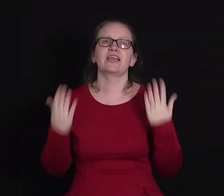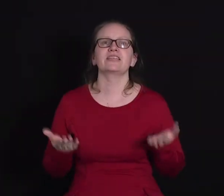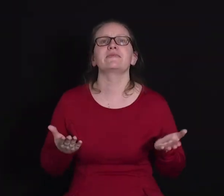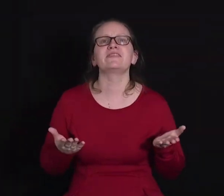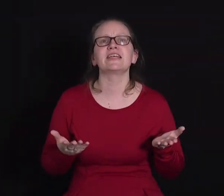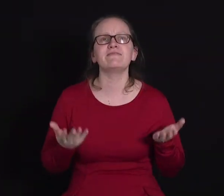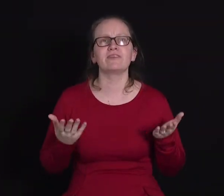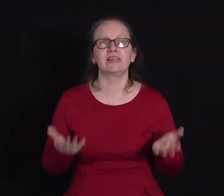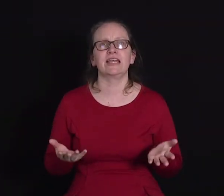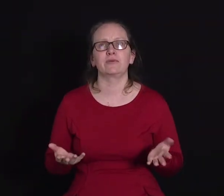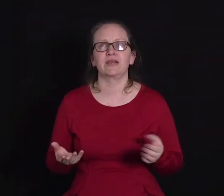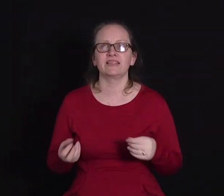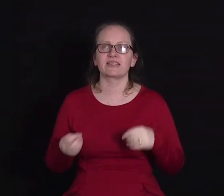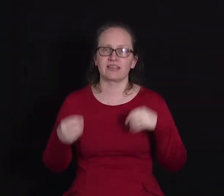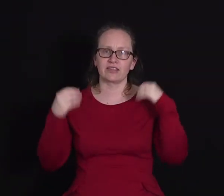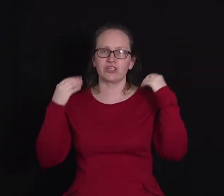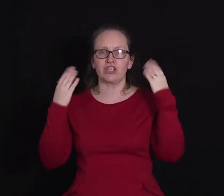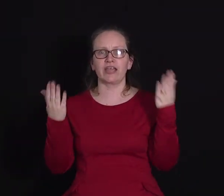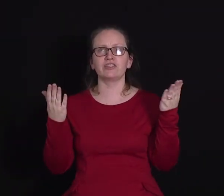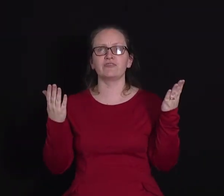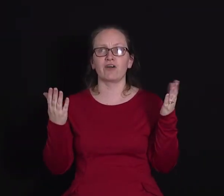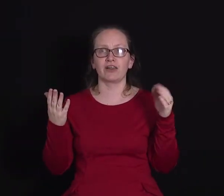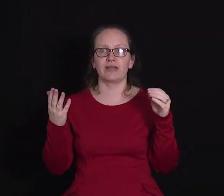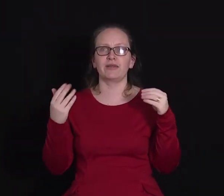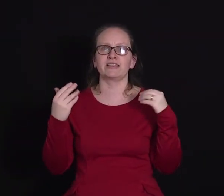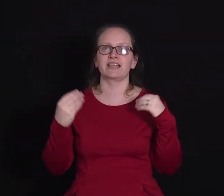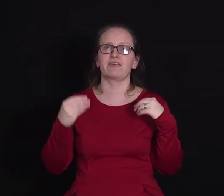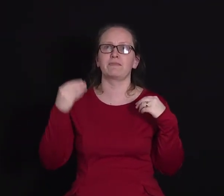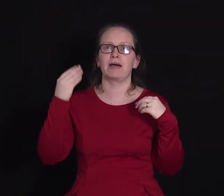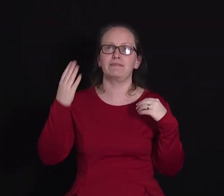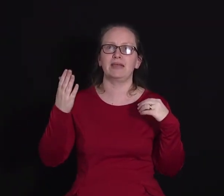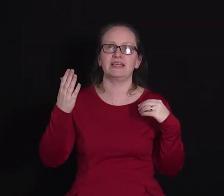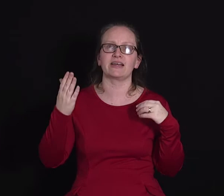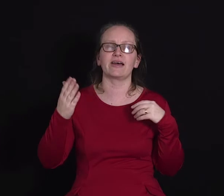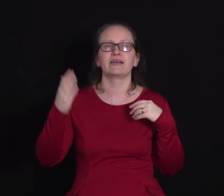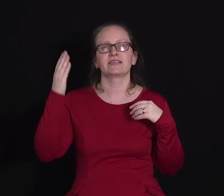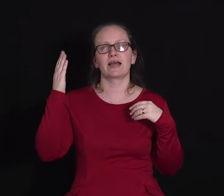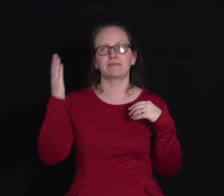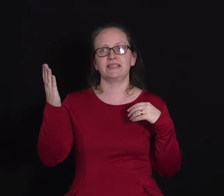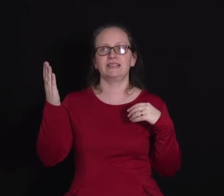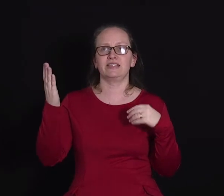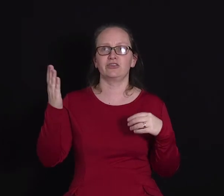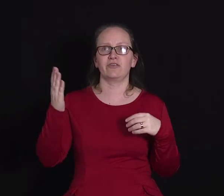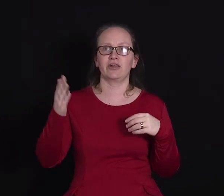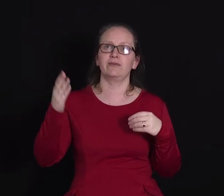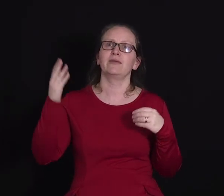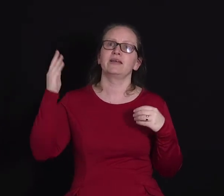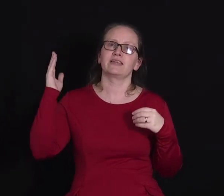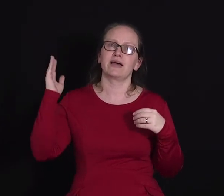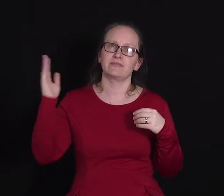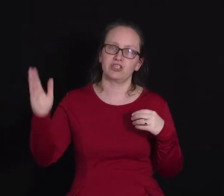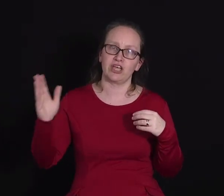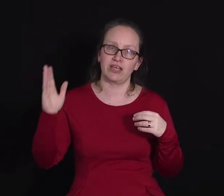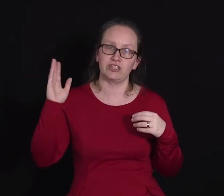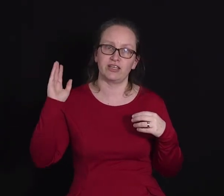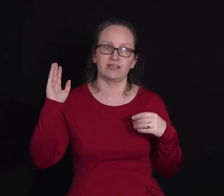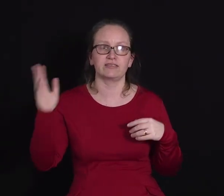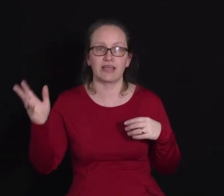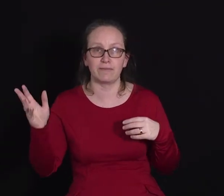Okay, so we've seen for liquids that the change in volume is given by beta times the initial volume times the change in